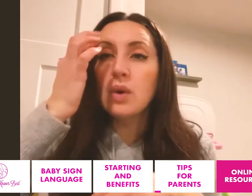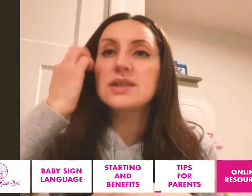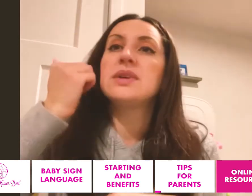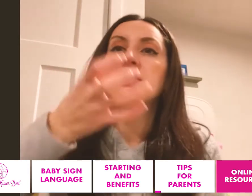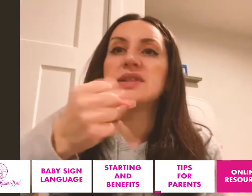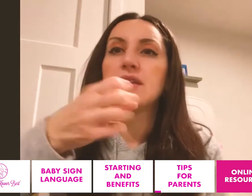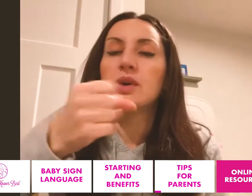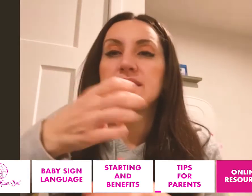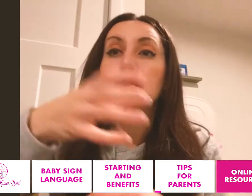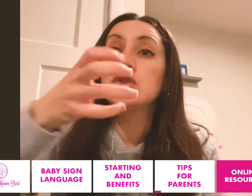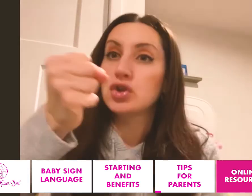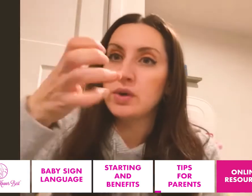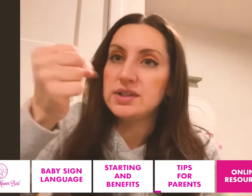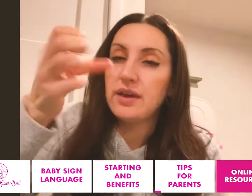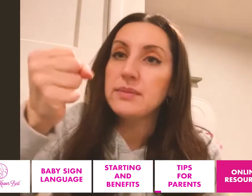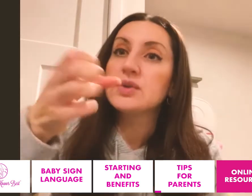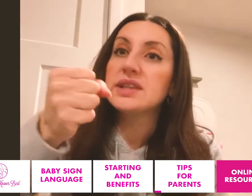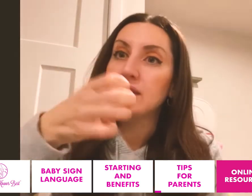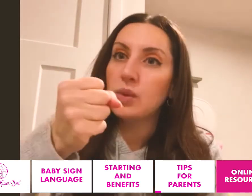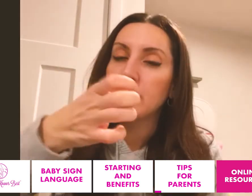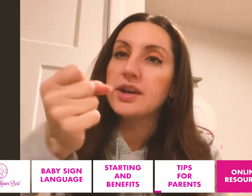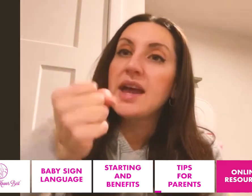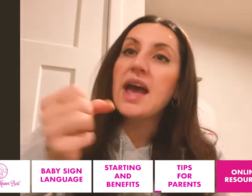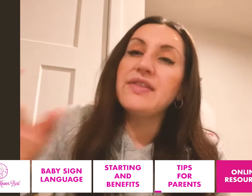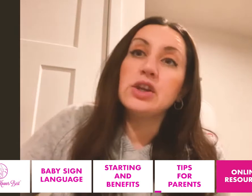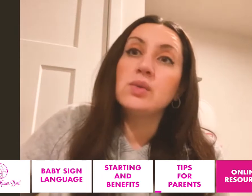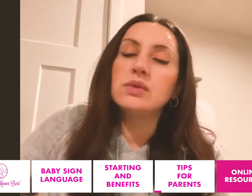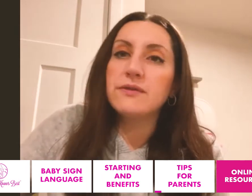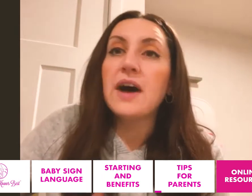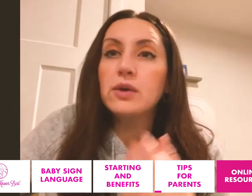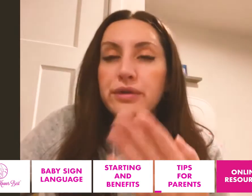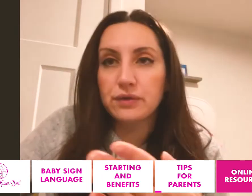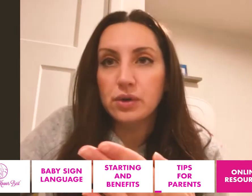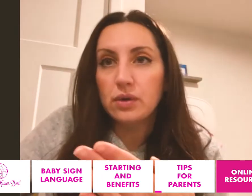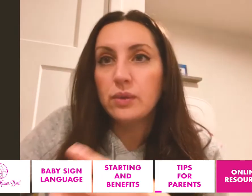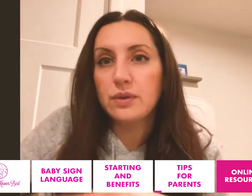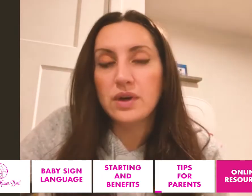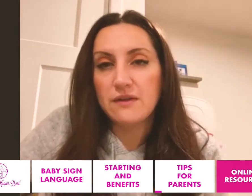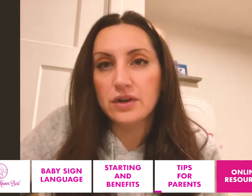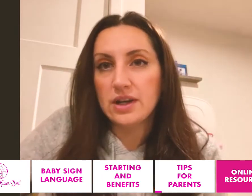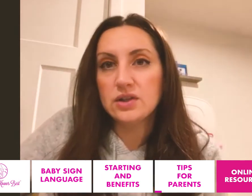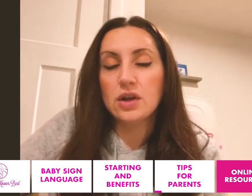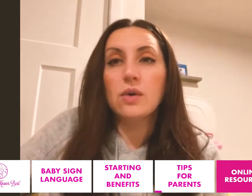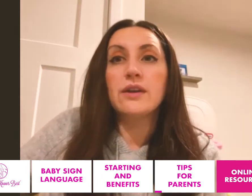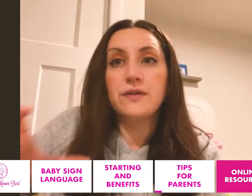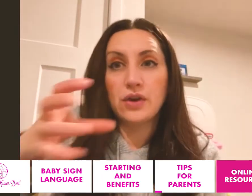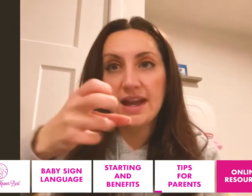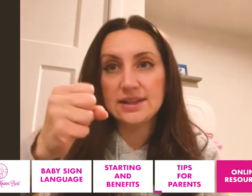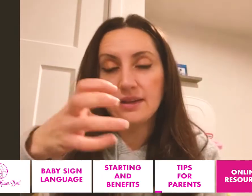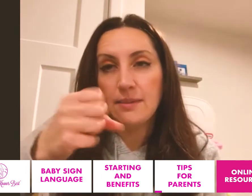to be able to say the word. And so you show it to them, you say the word, and then you follow through with whatever it is. So if you're asking them if